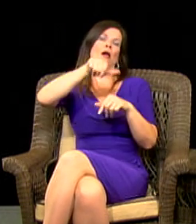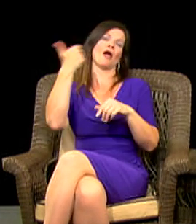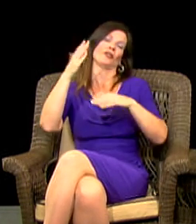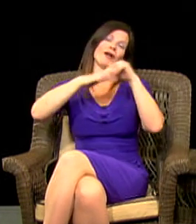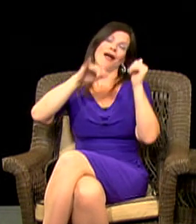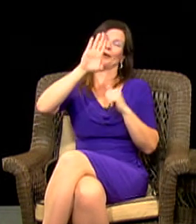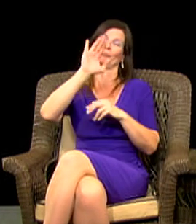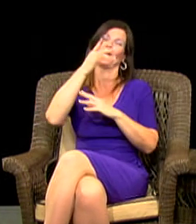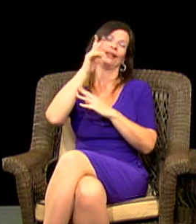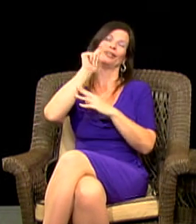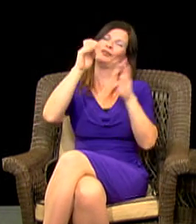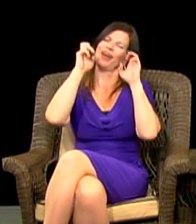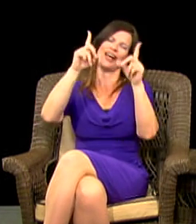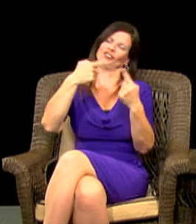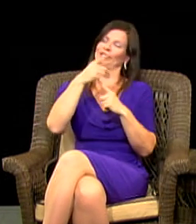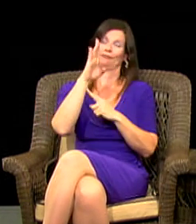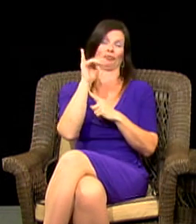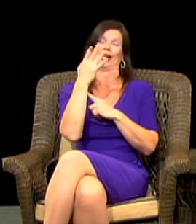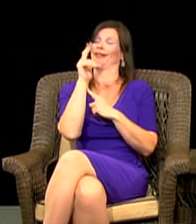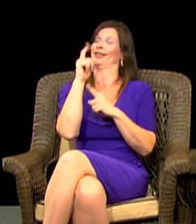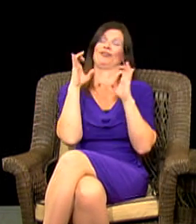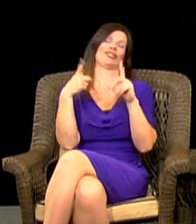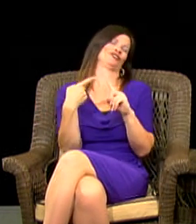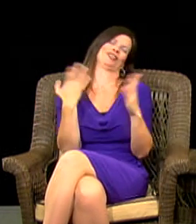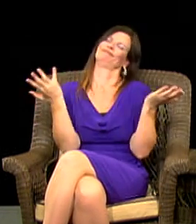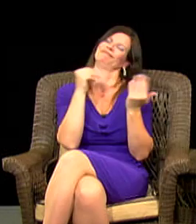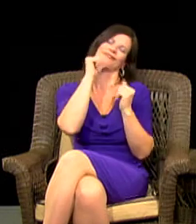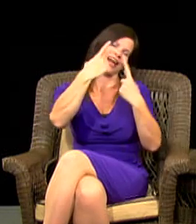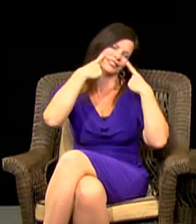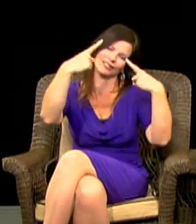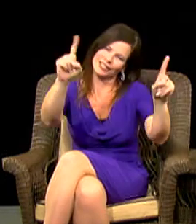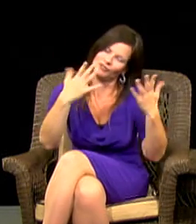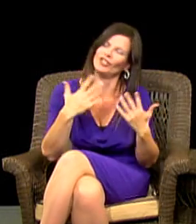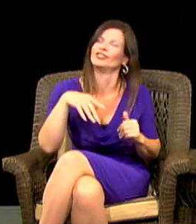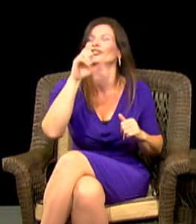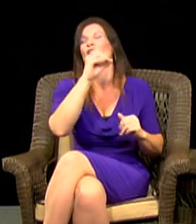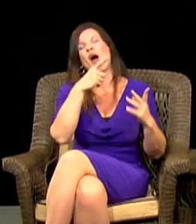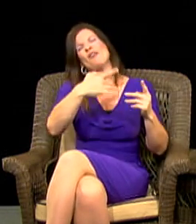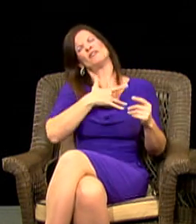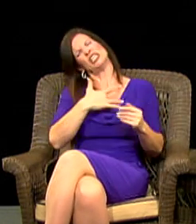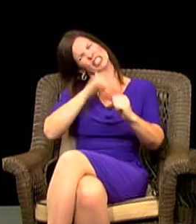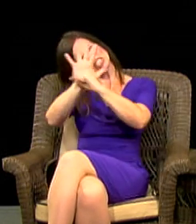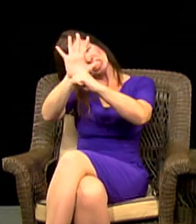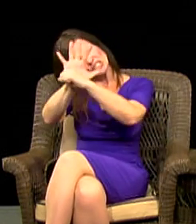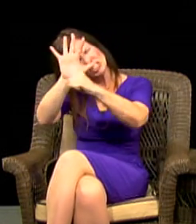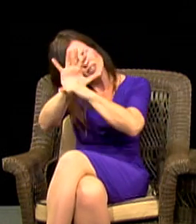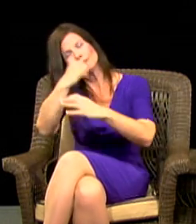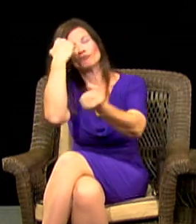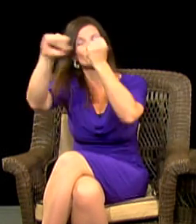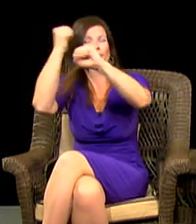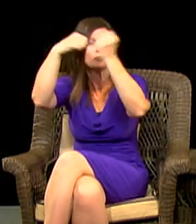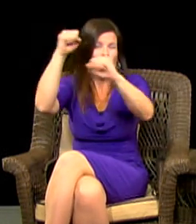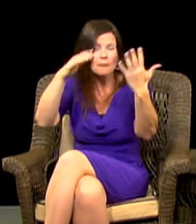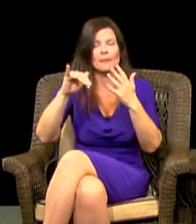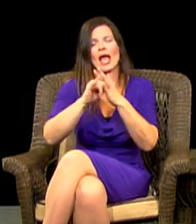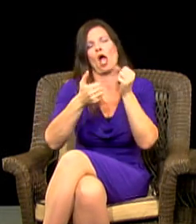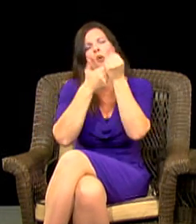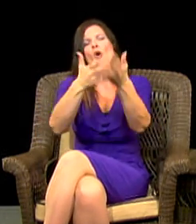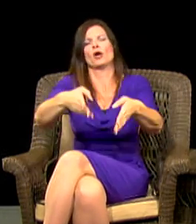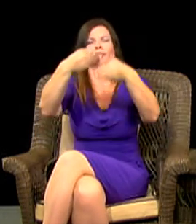is getting is not going toward that particular issue. So it hasn't been successful, and that's